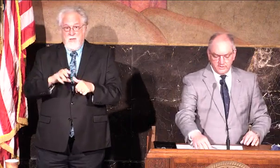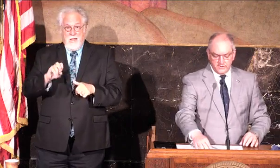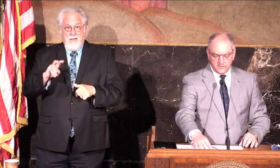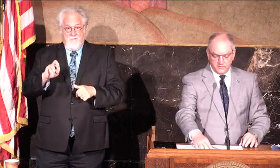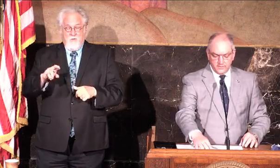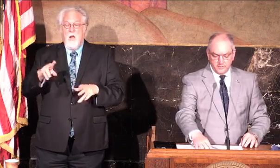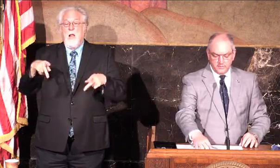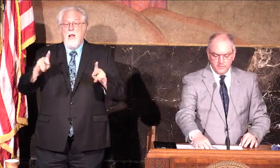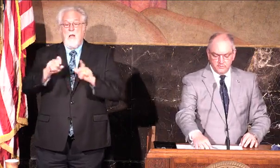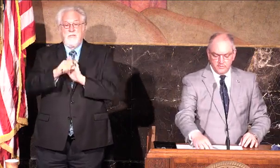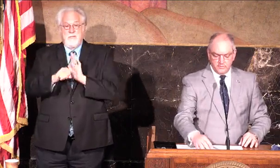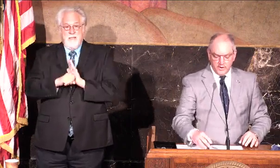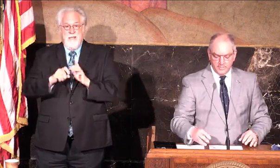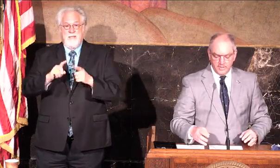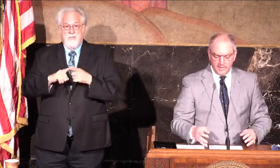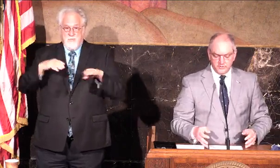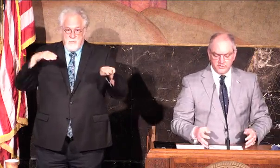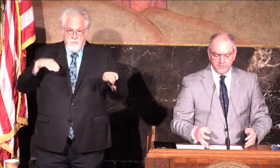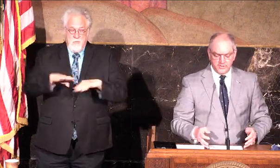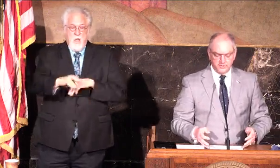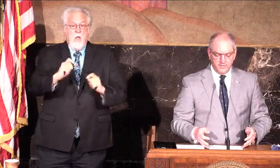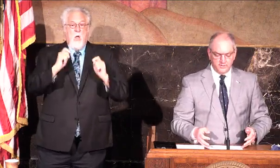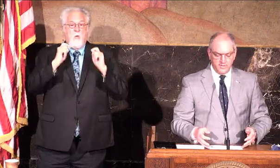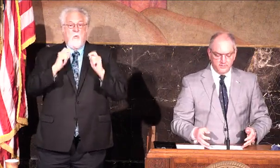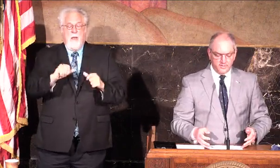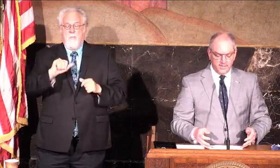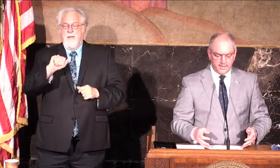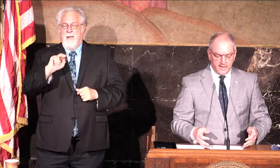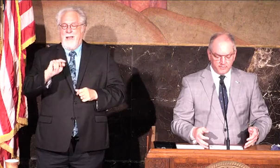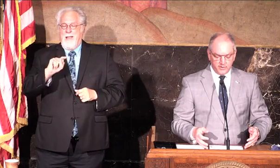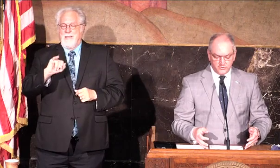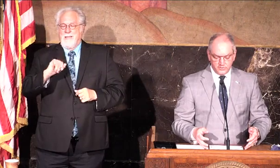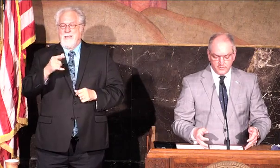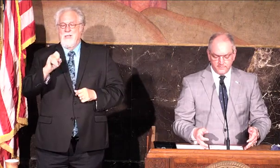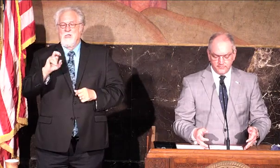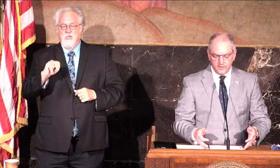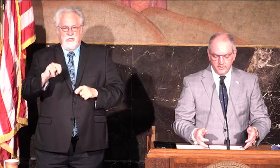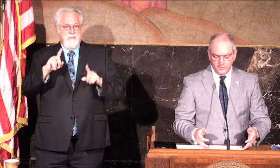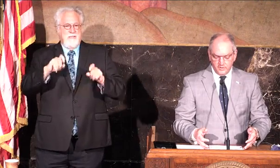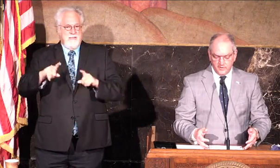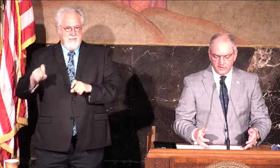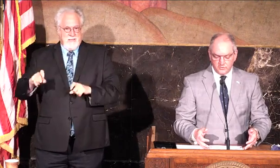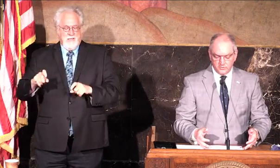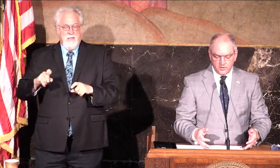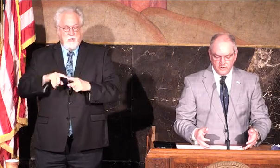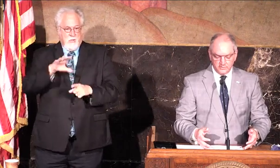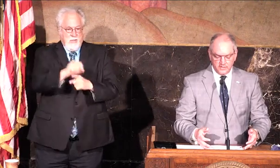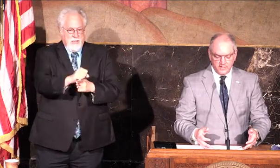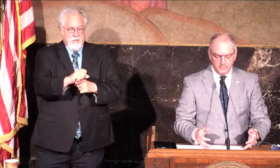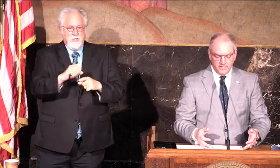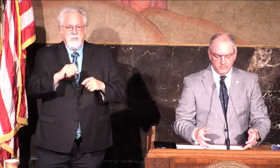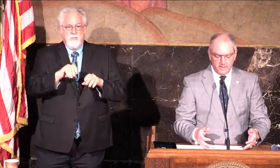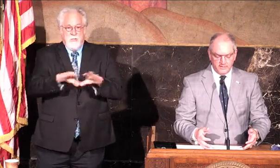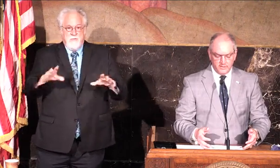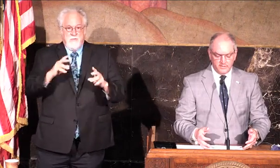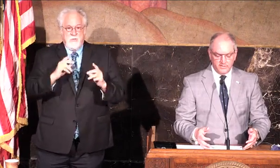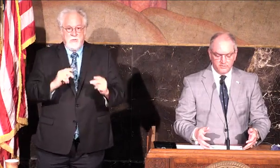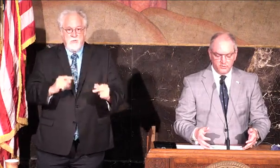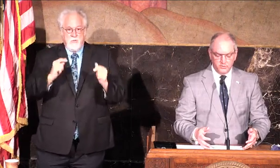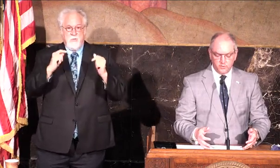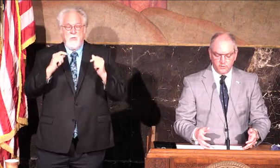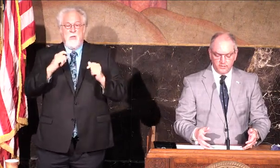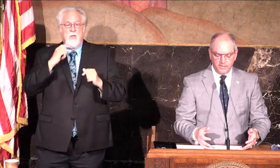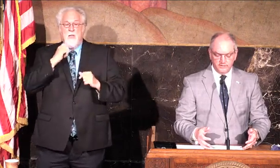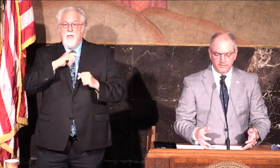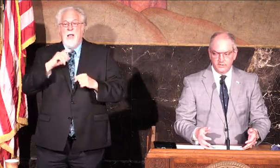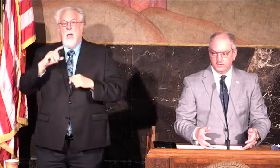allow states to ramp up the use of rapid antigen testing to help detect outbreaks sooner with faster turnaround time and expand testing in